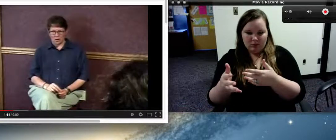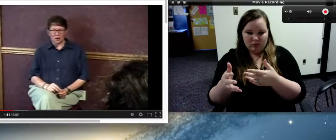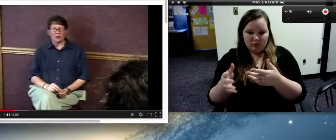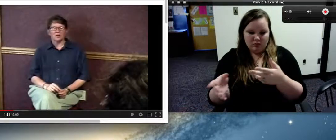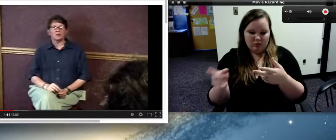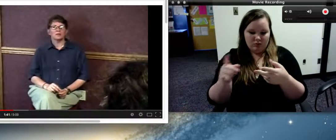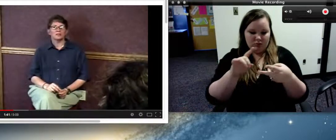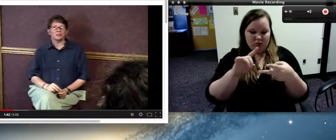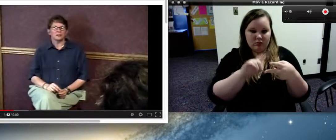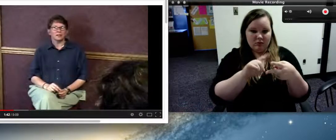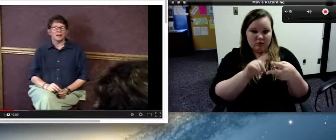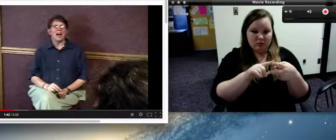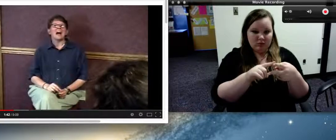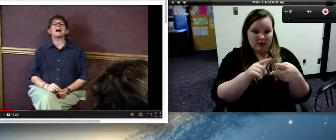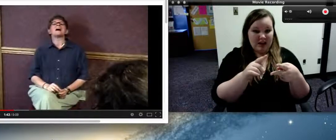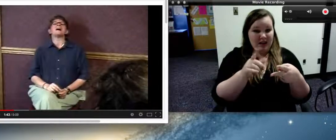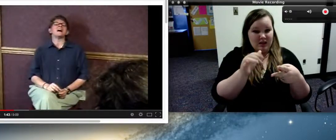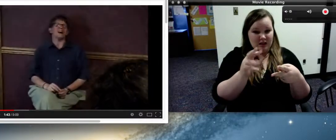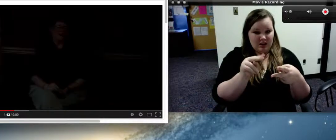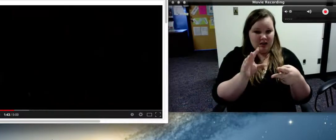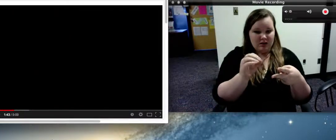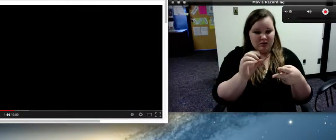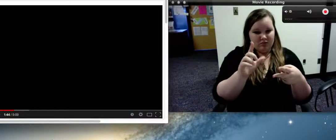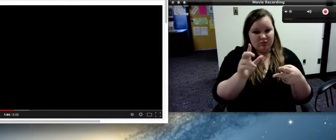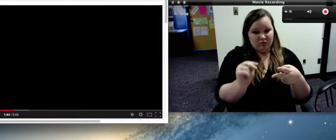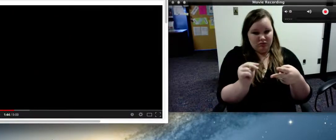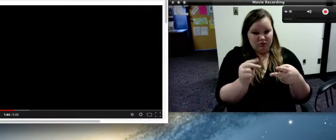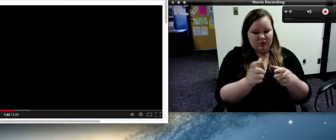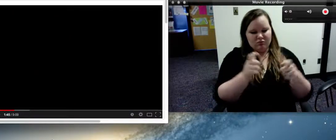Lincoln's my big burly black boy.